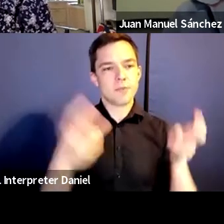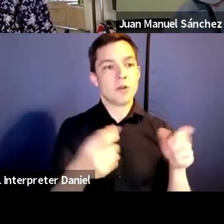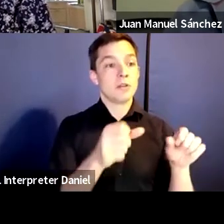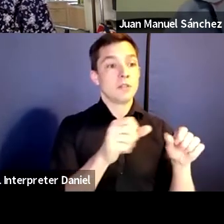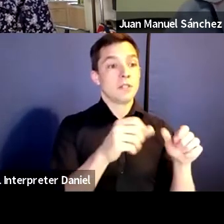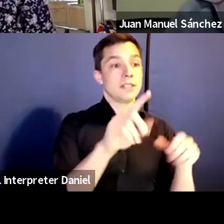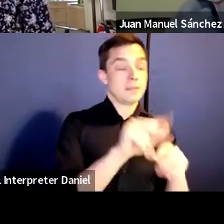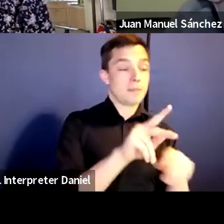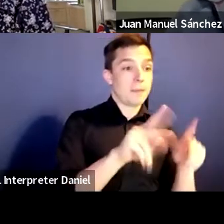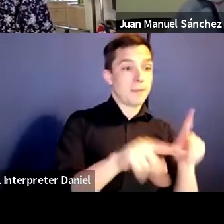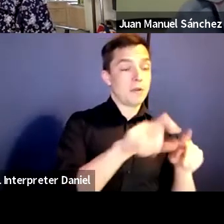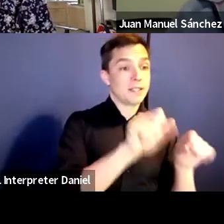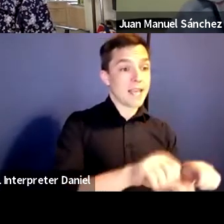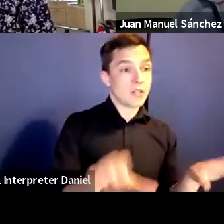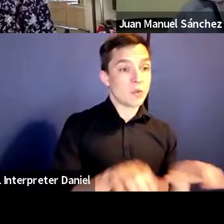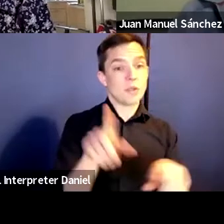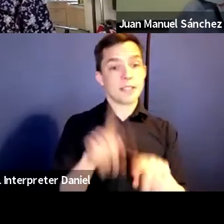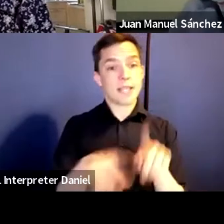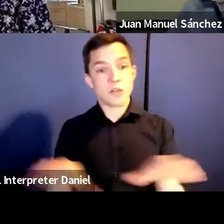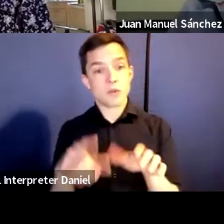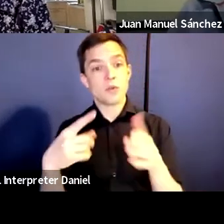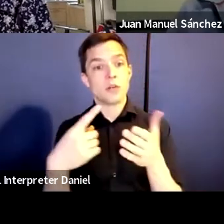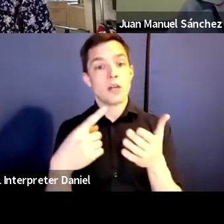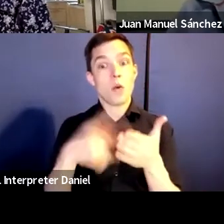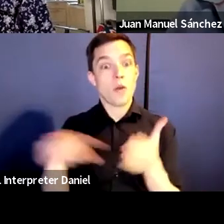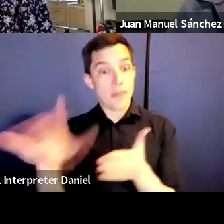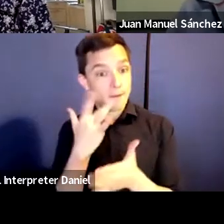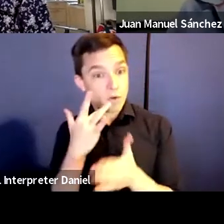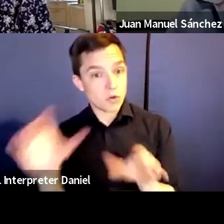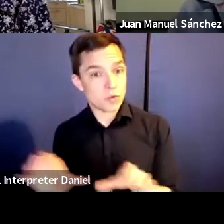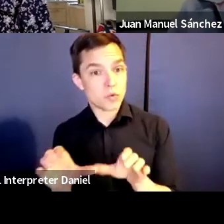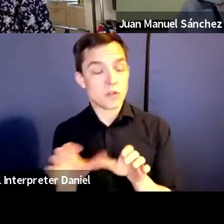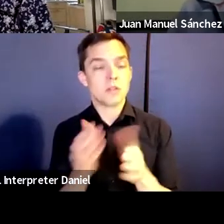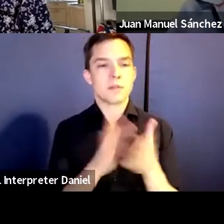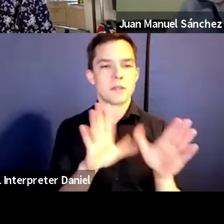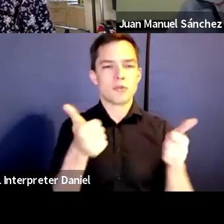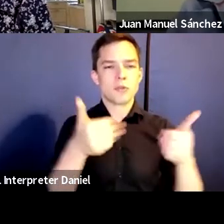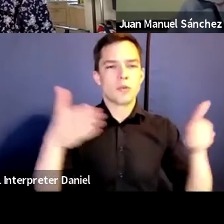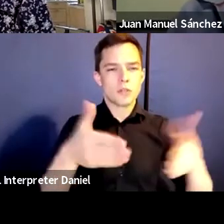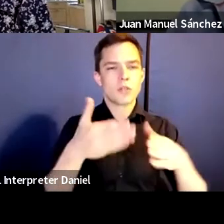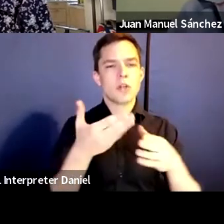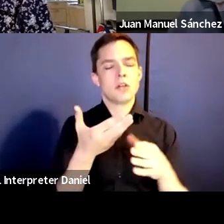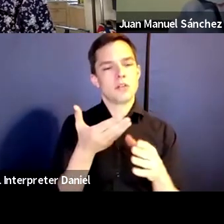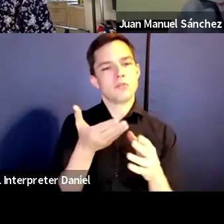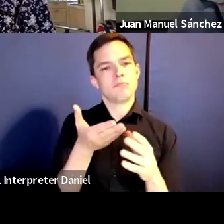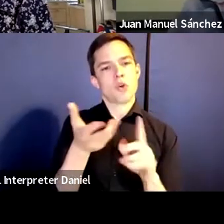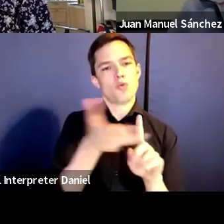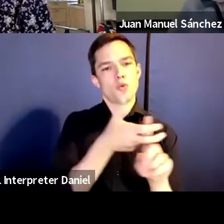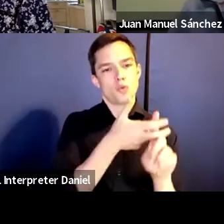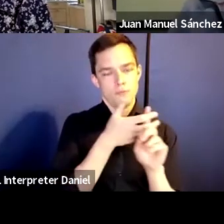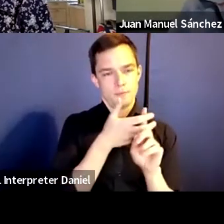prefer to do, right? So a couple of solutions that we've tried to address is one is through recruitment.